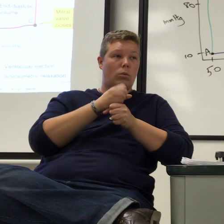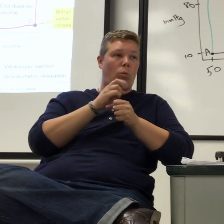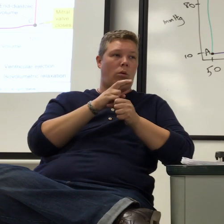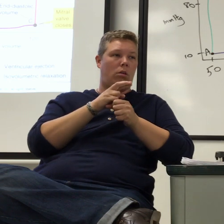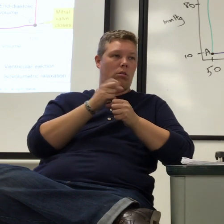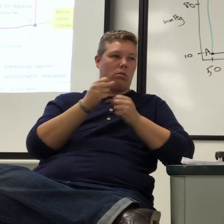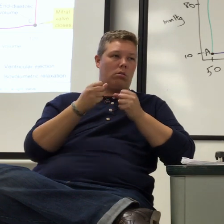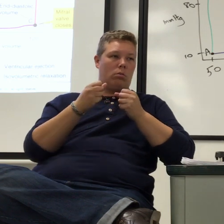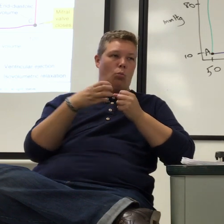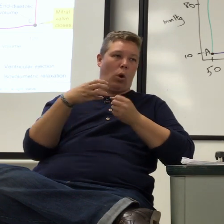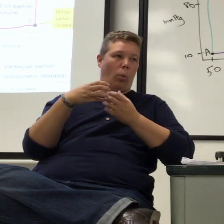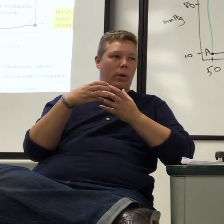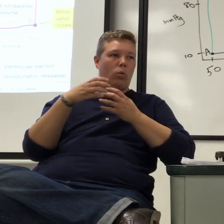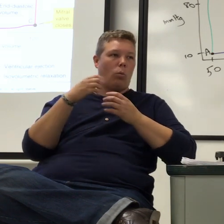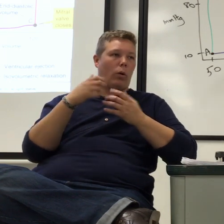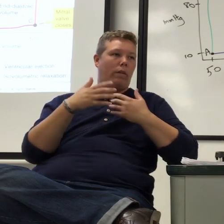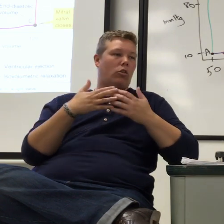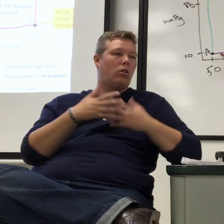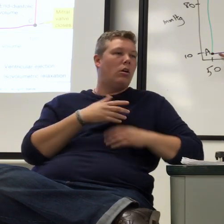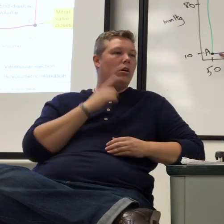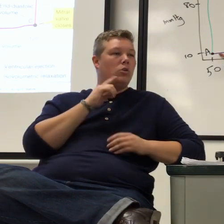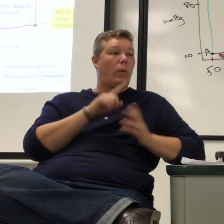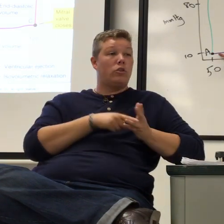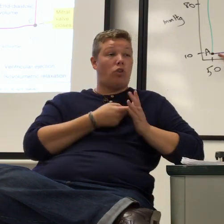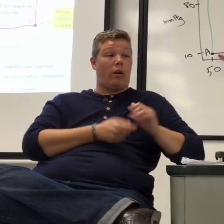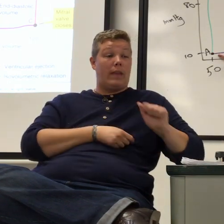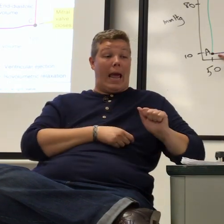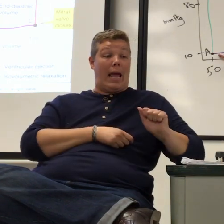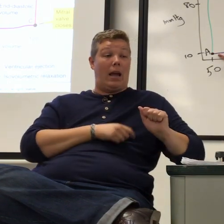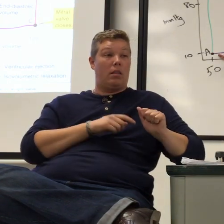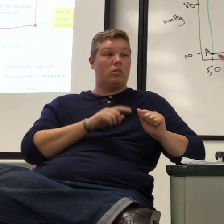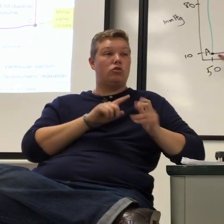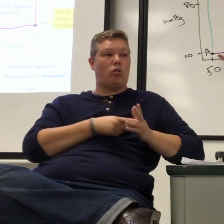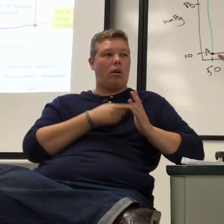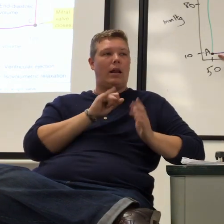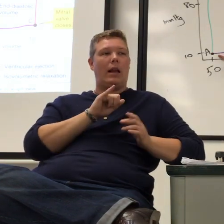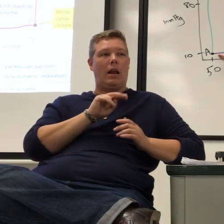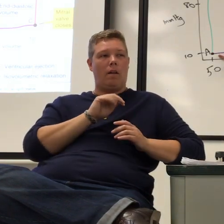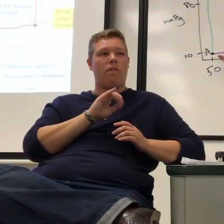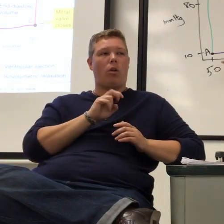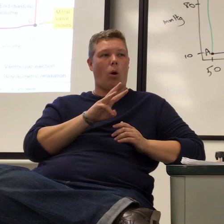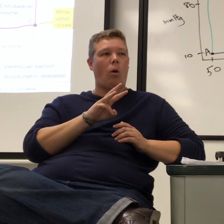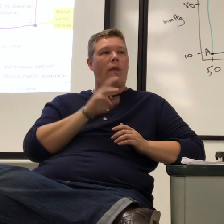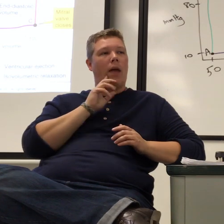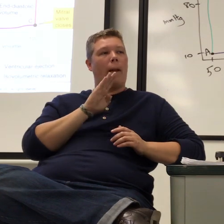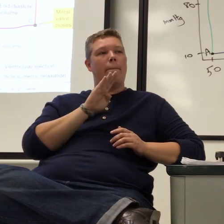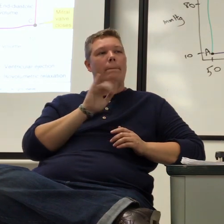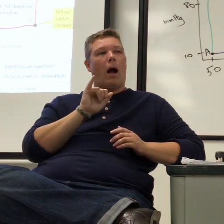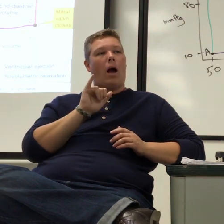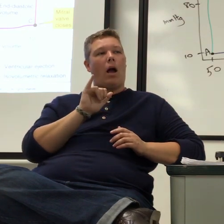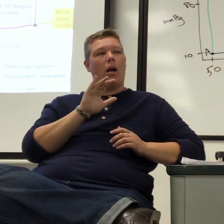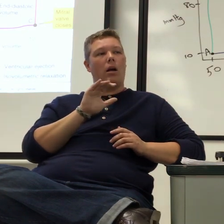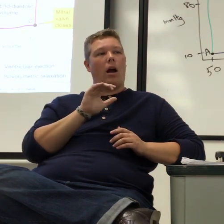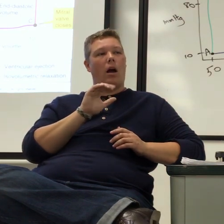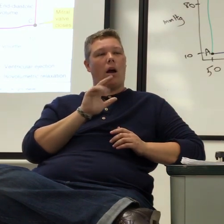A. That's where you begin to have inflow. That's when the bicuspid valve first opens.